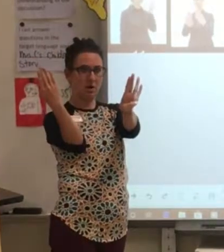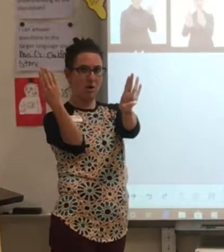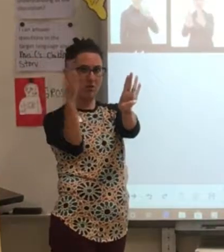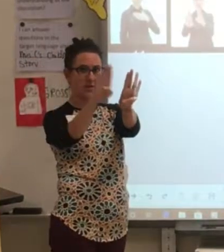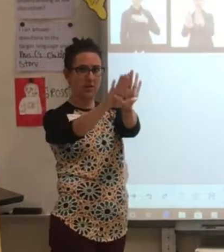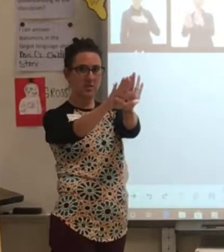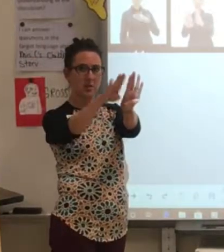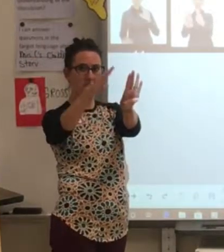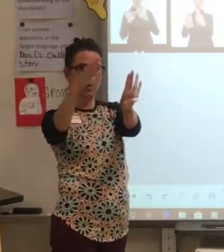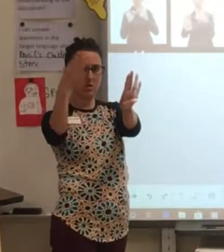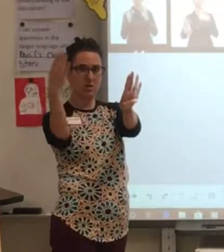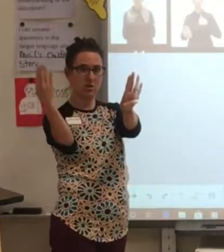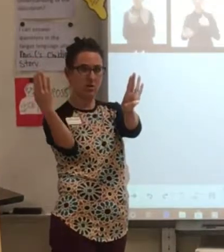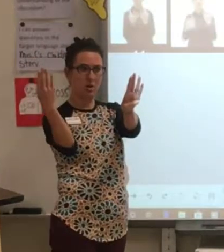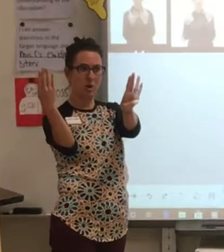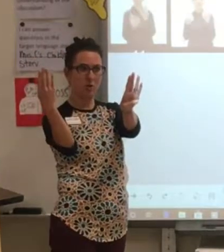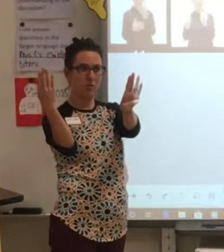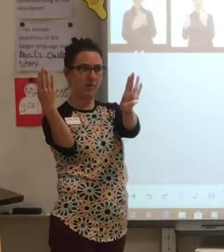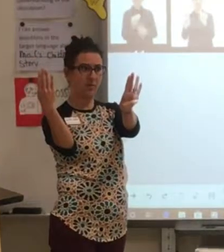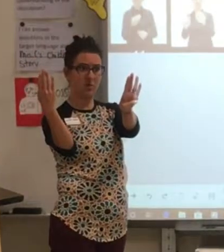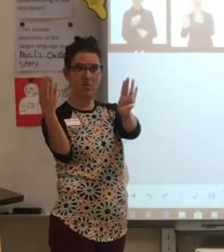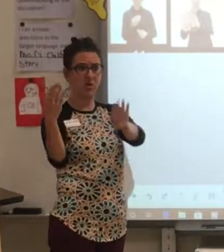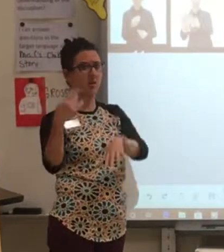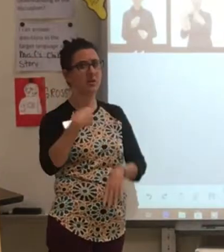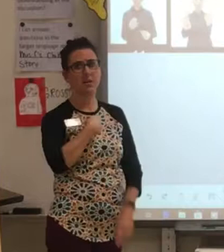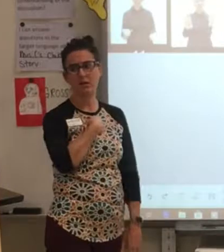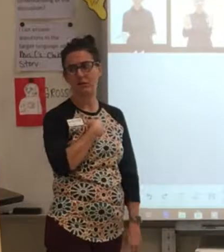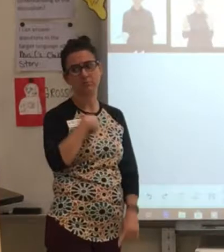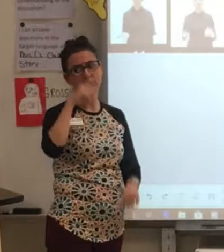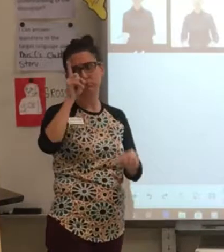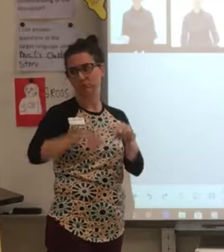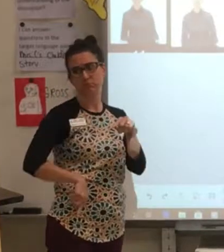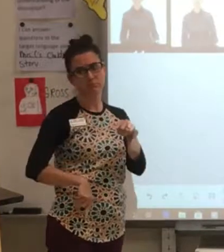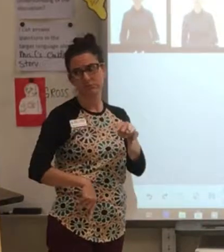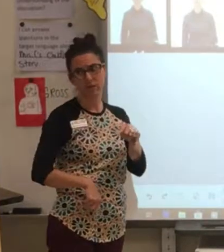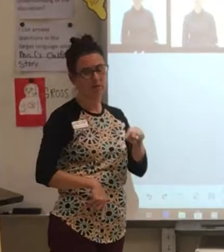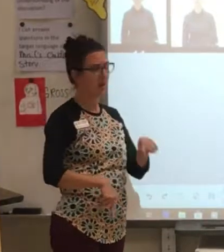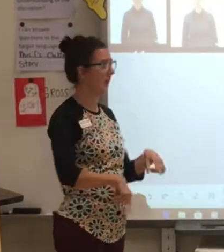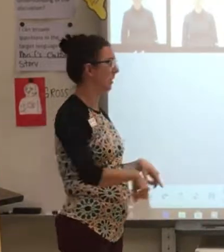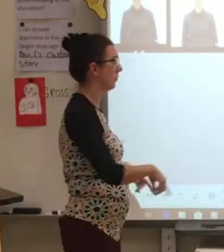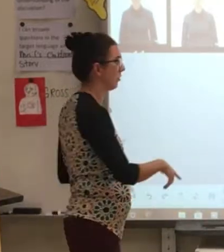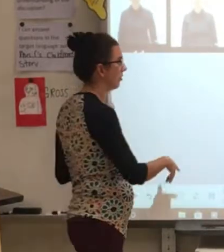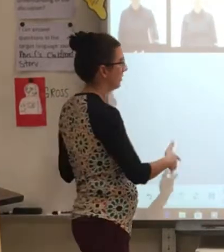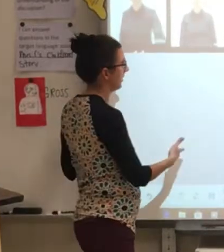what's this? Open the door. Can't. Couldn't or couldn't.